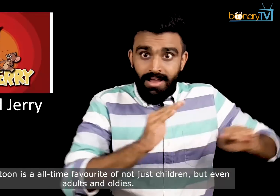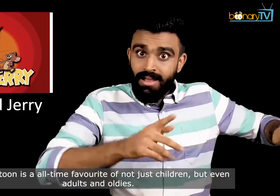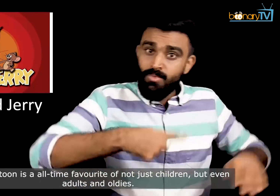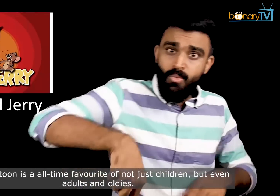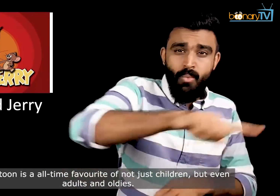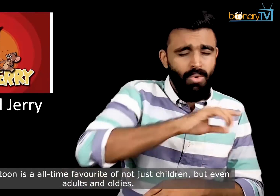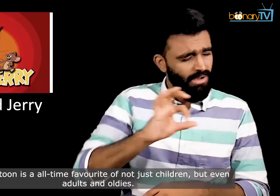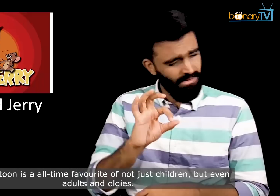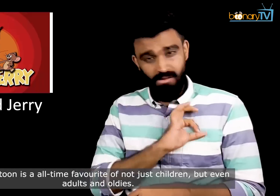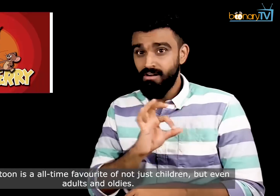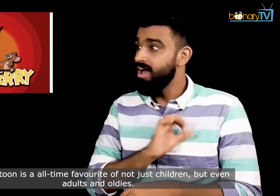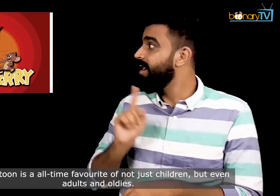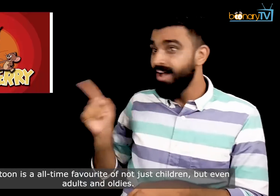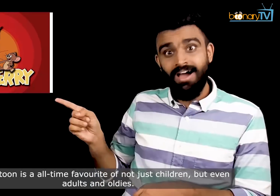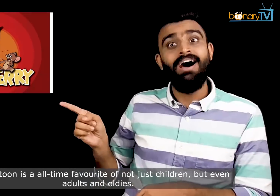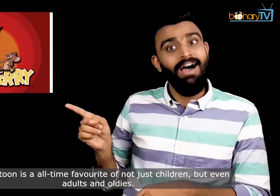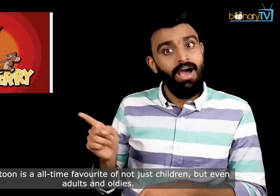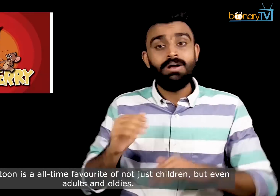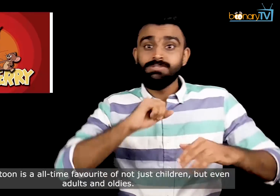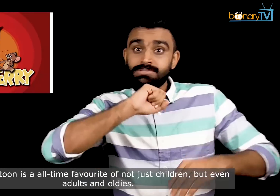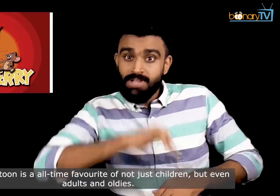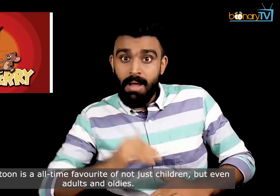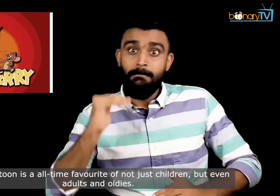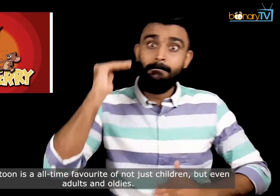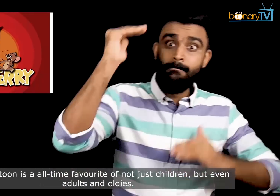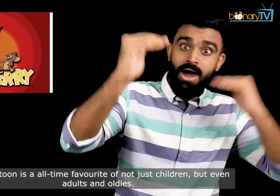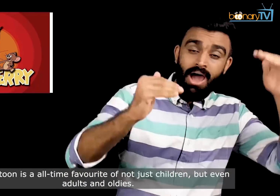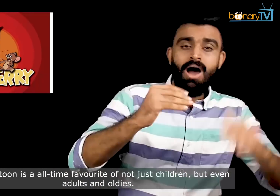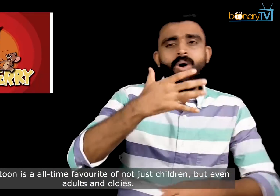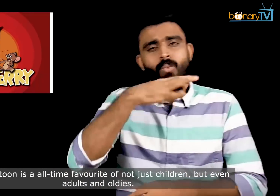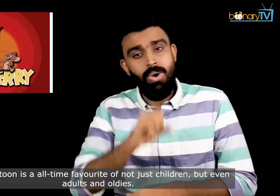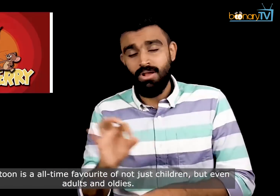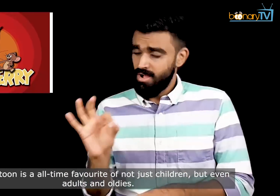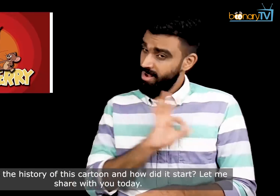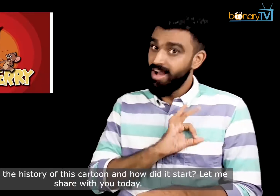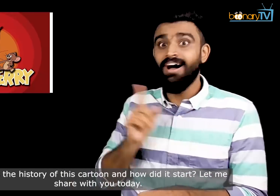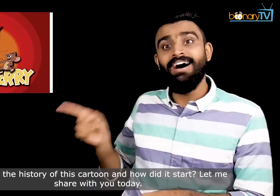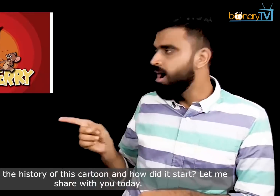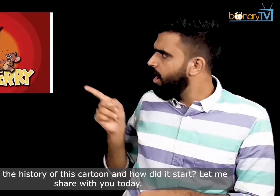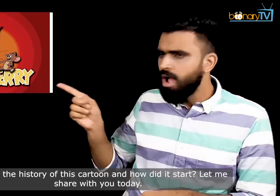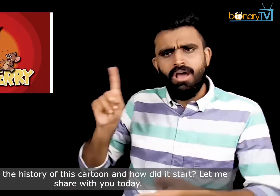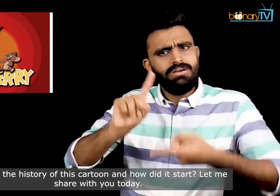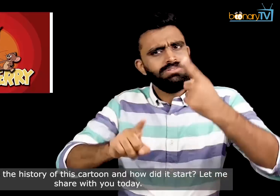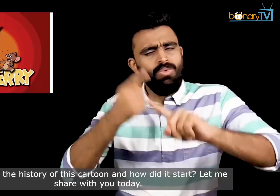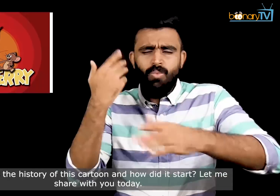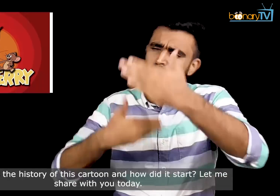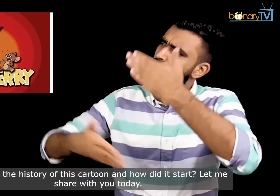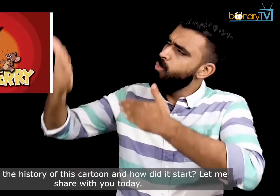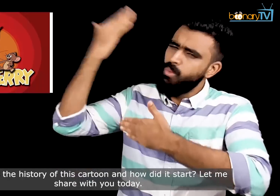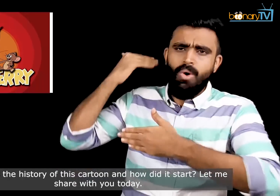is an all-time favorite of not just children but even adults and oldies. What is the history of this cartoon and how did it